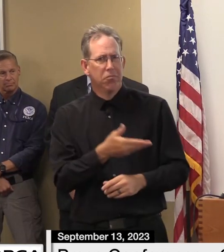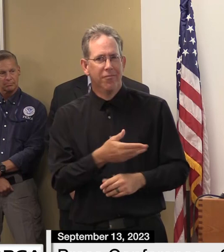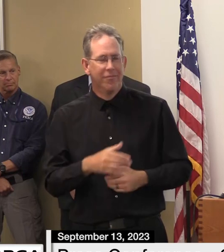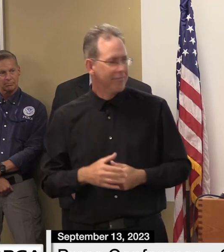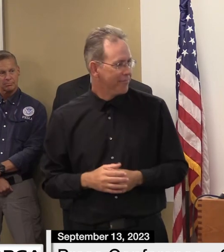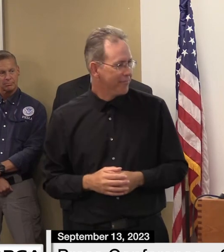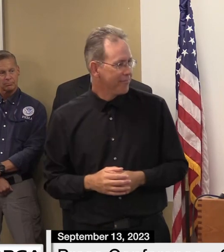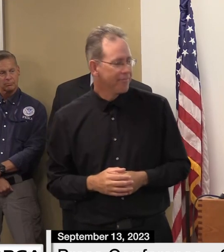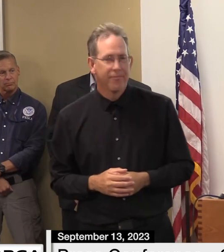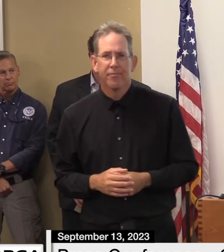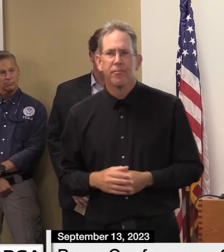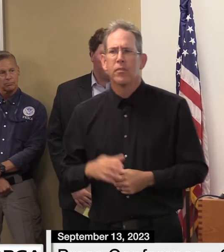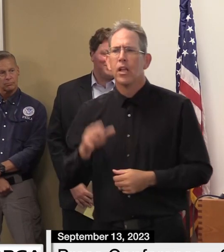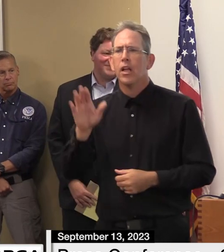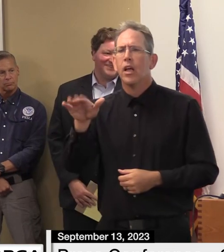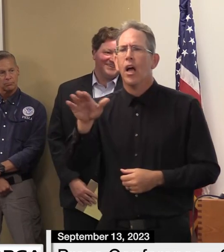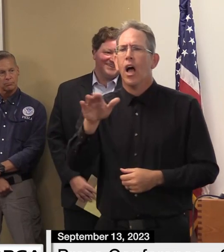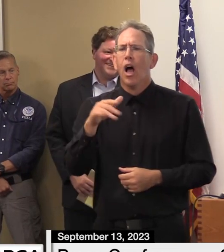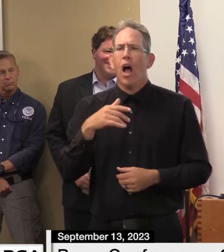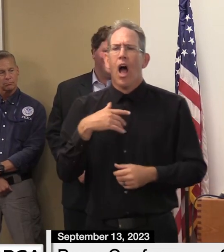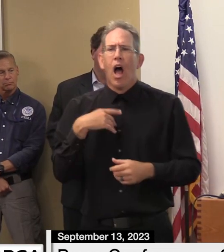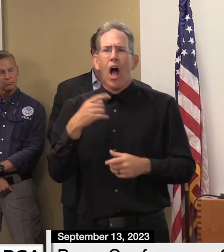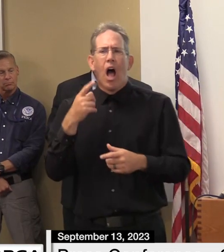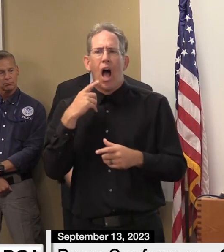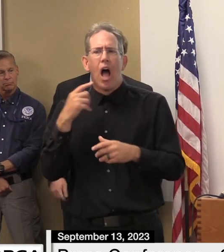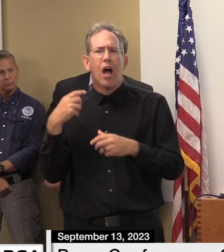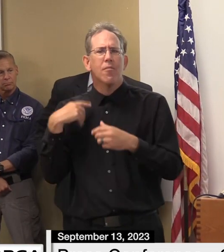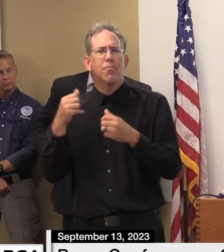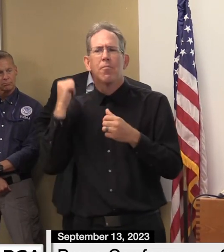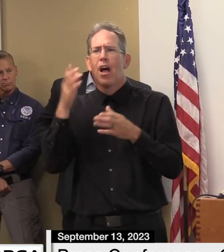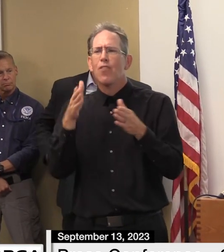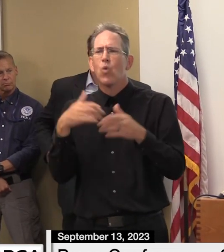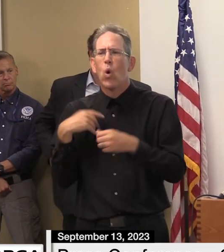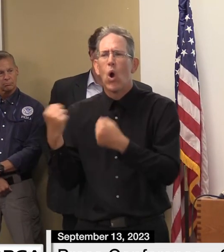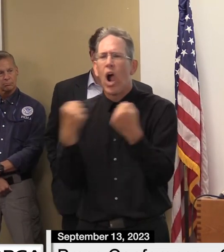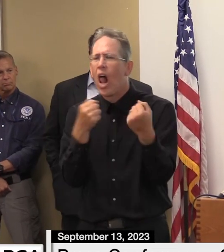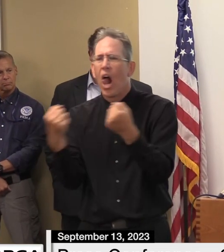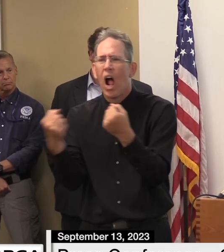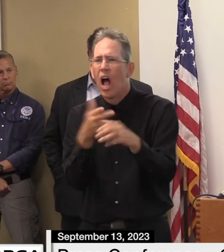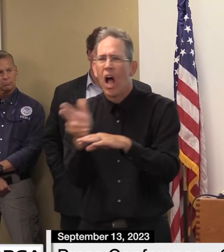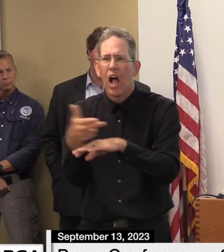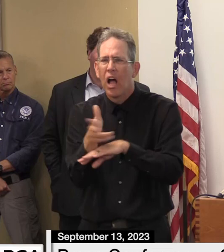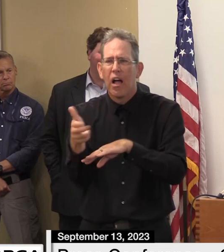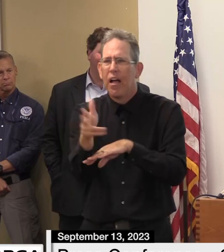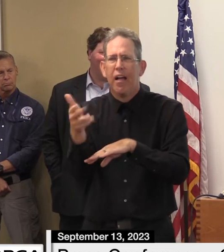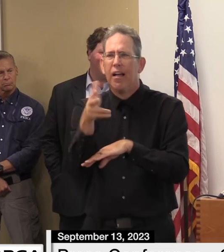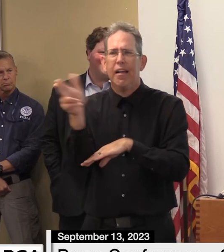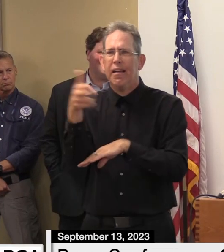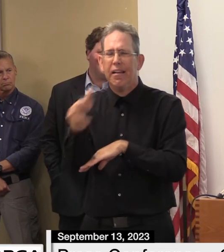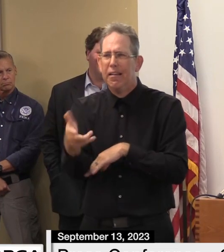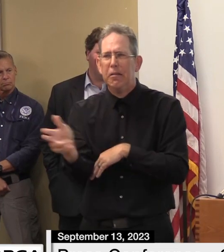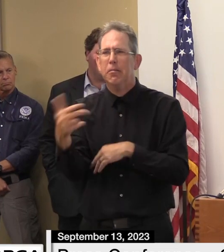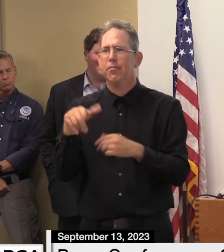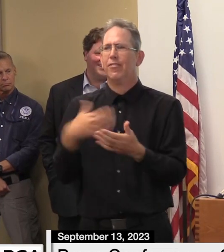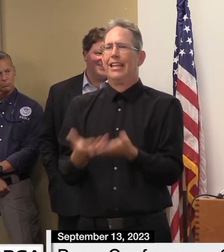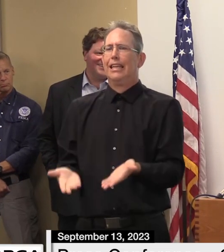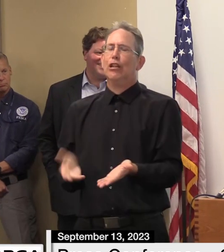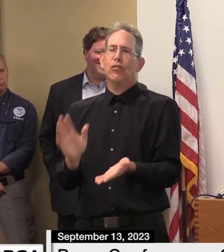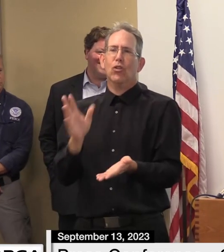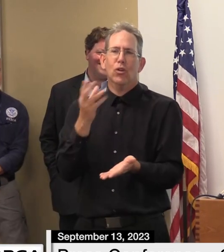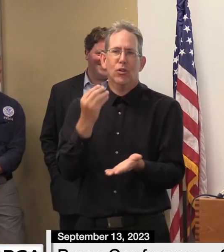Thank you. I just took every back road between here and Basin Harbor to be here, so that doesn't mean you have to quote